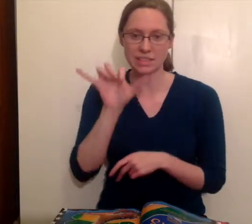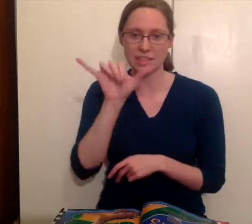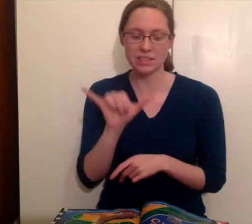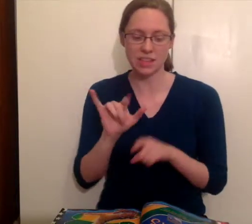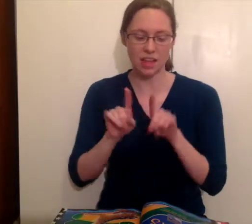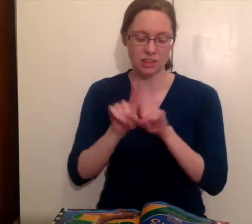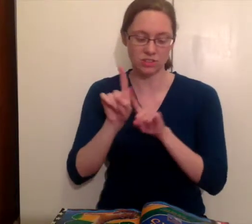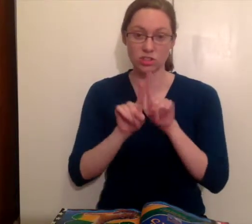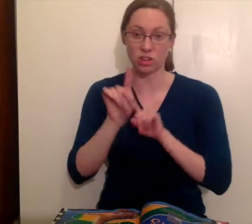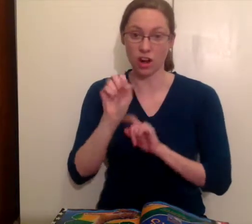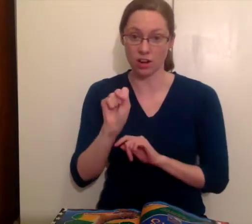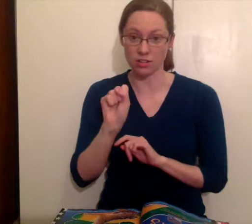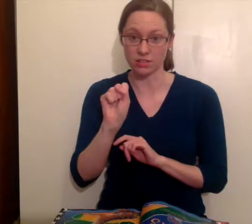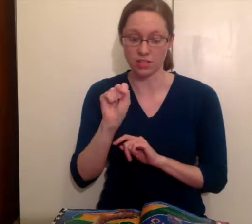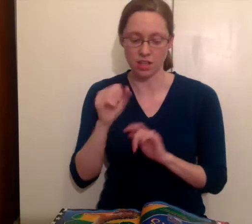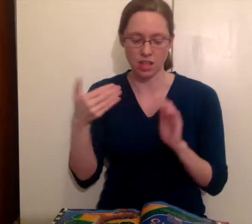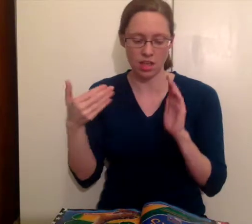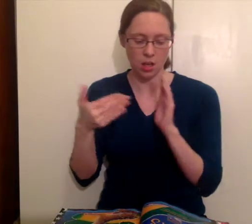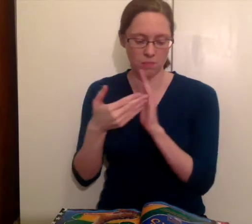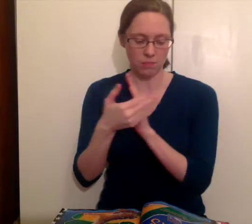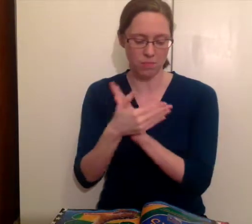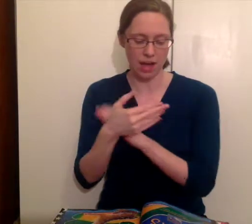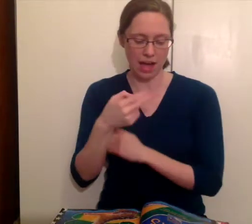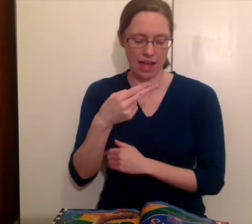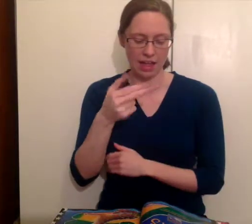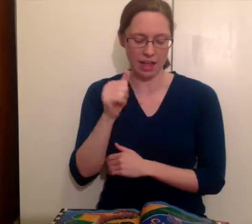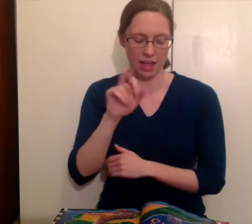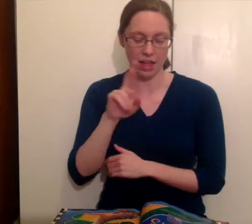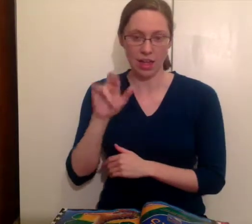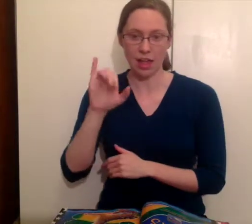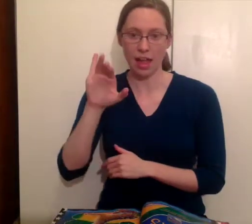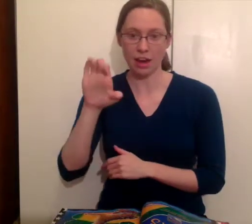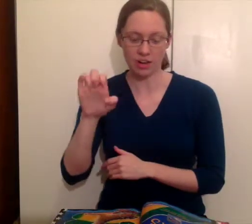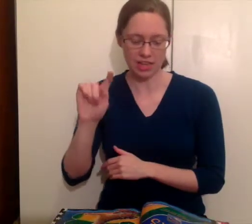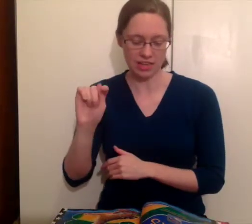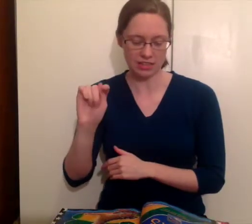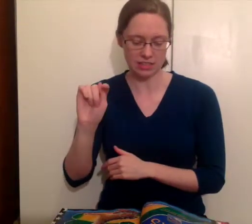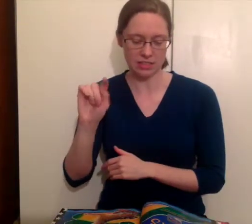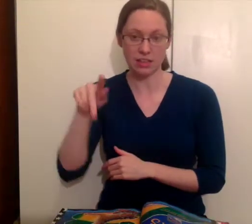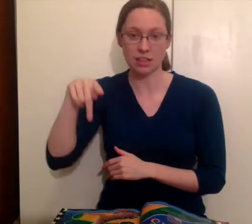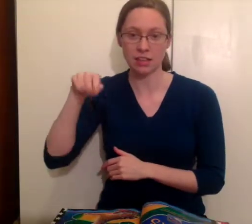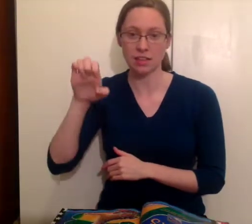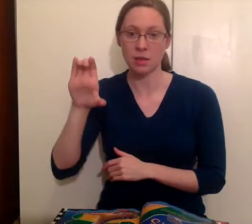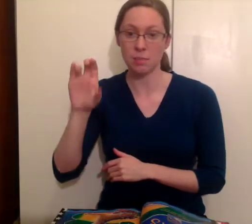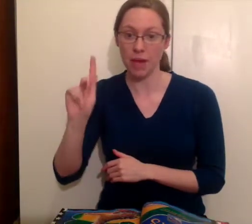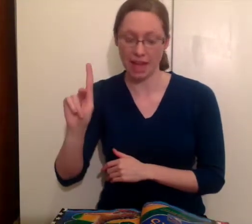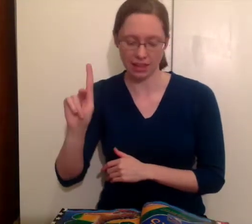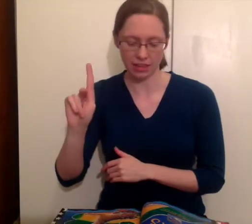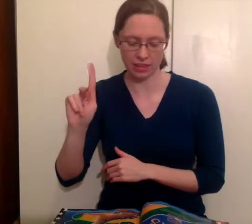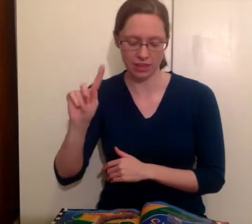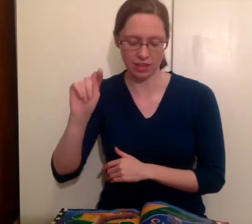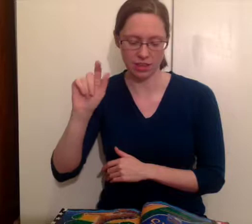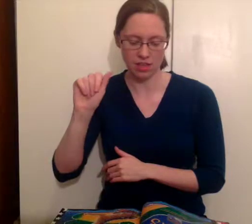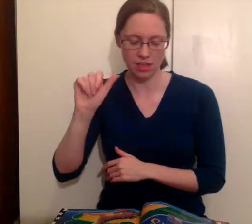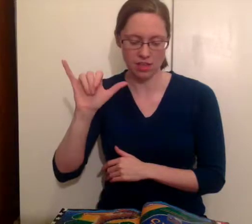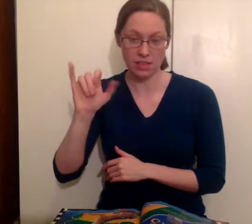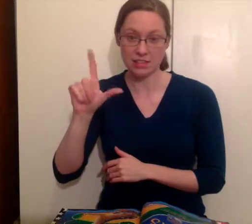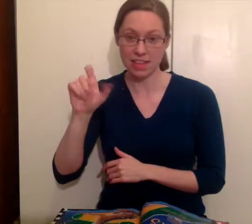Places the Stars by Harriet Peck